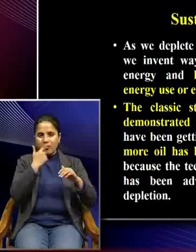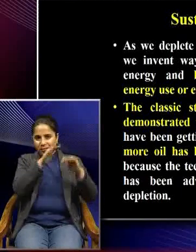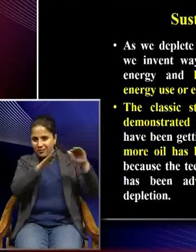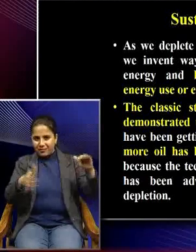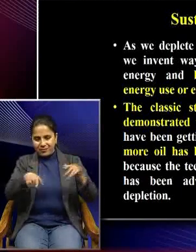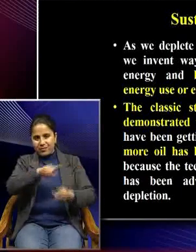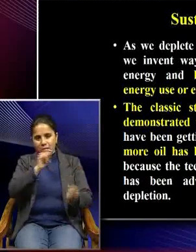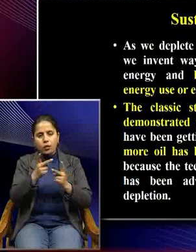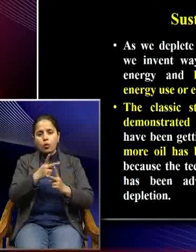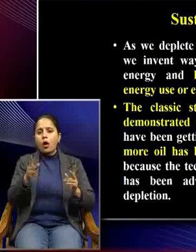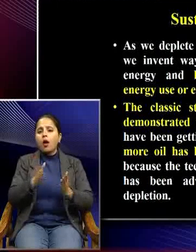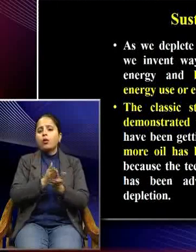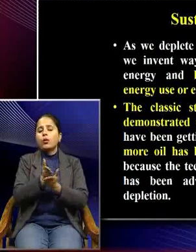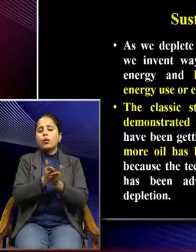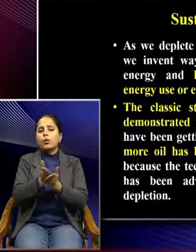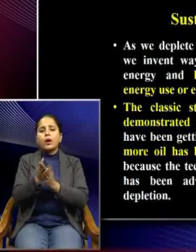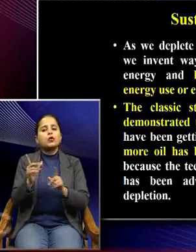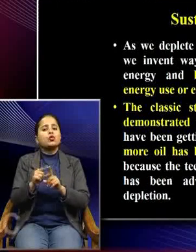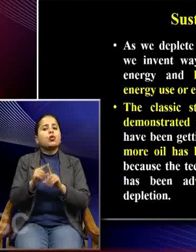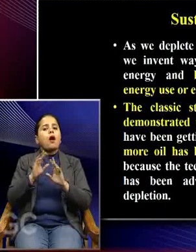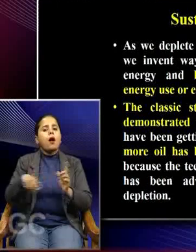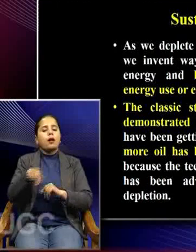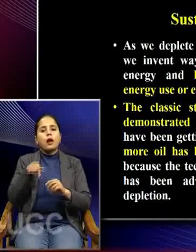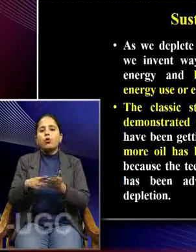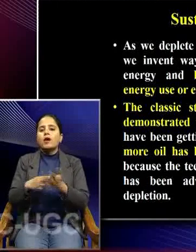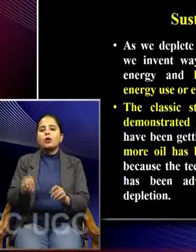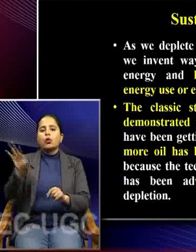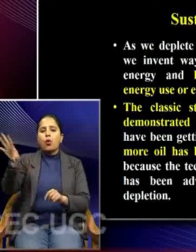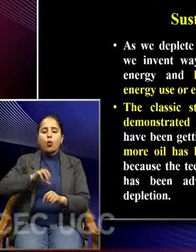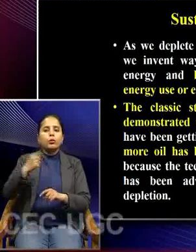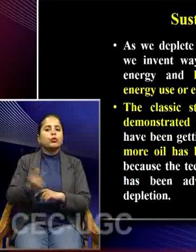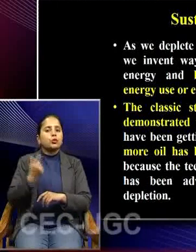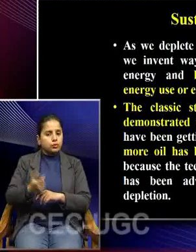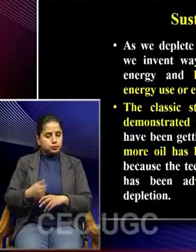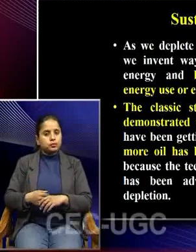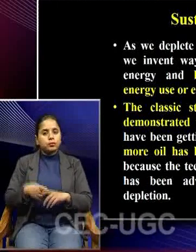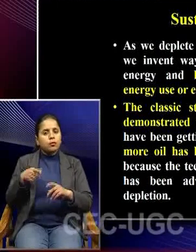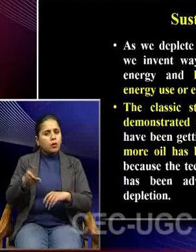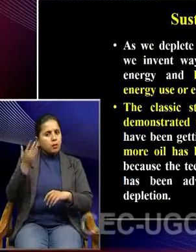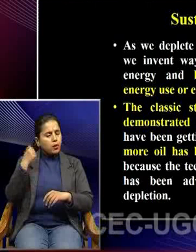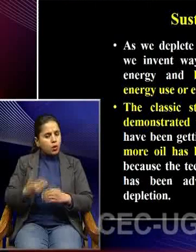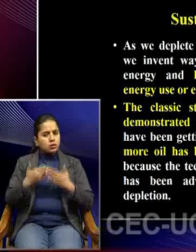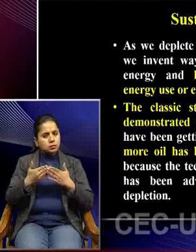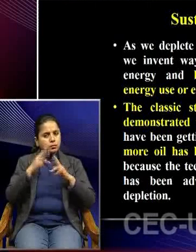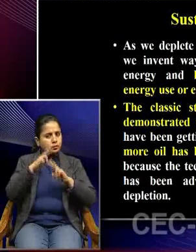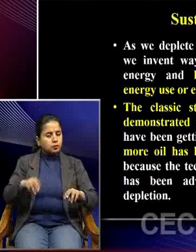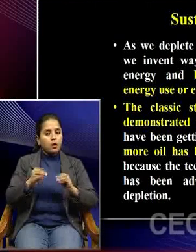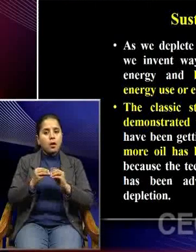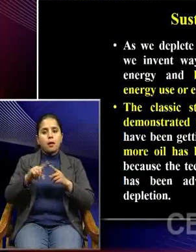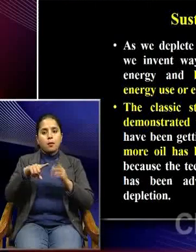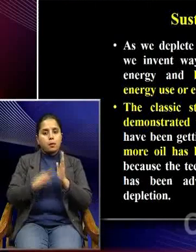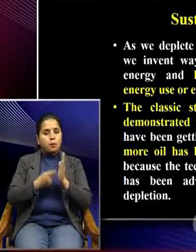are various ways of doing that. The classic study by Burnett